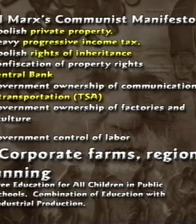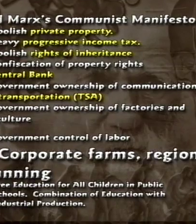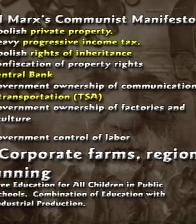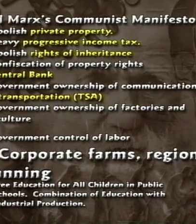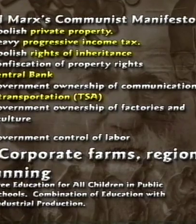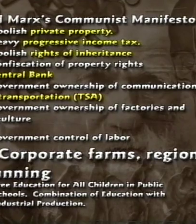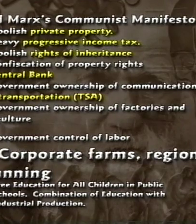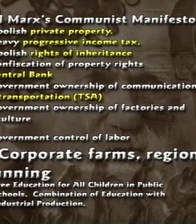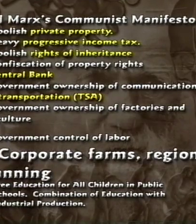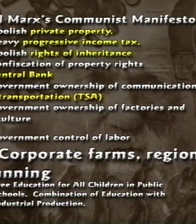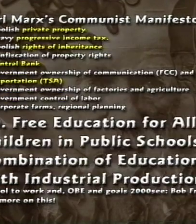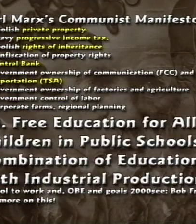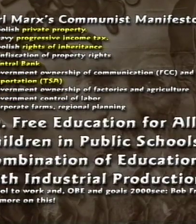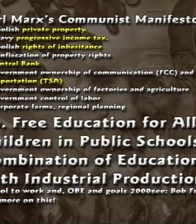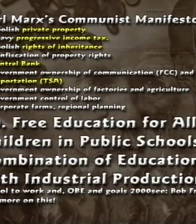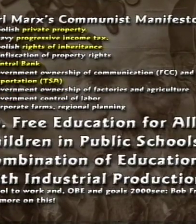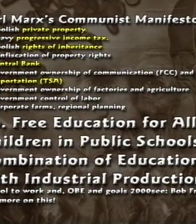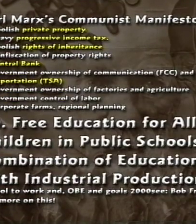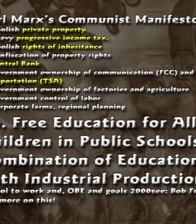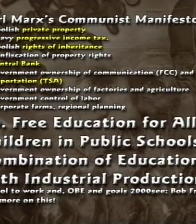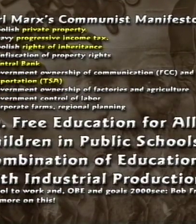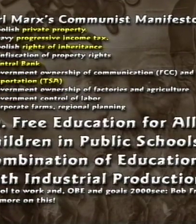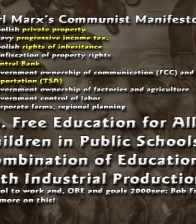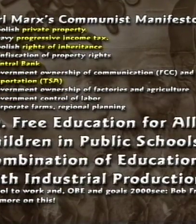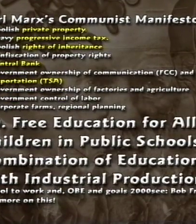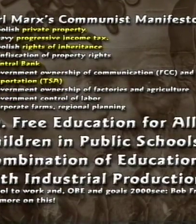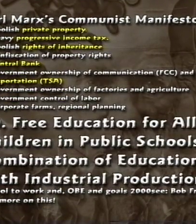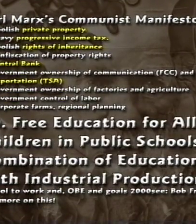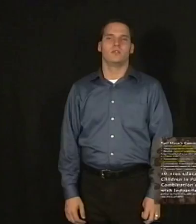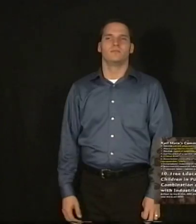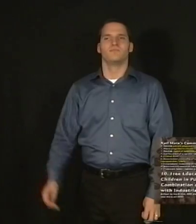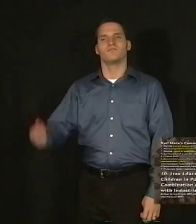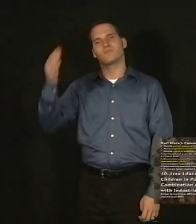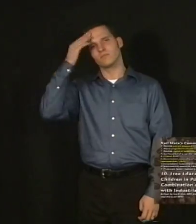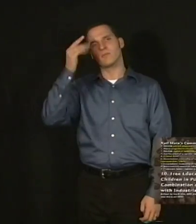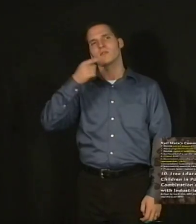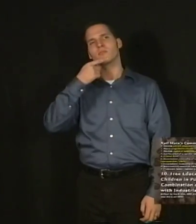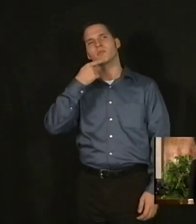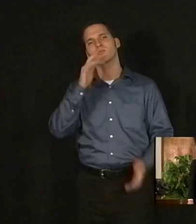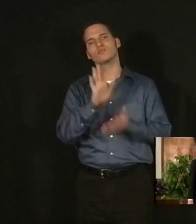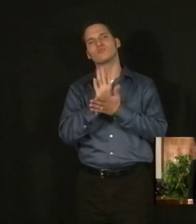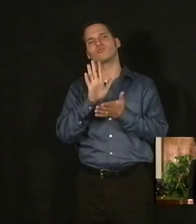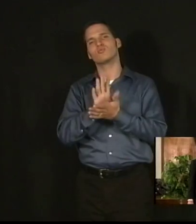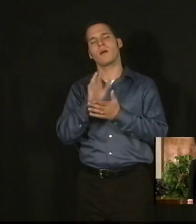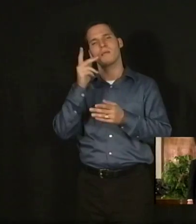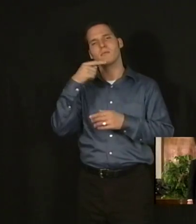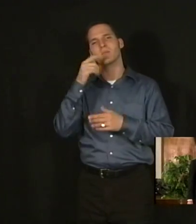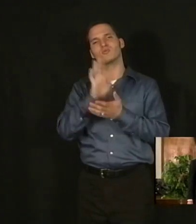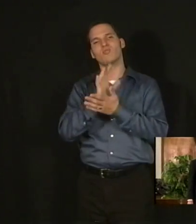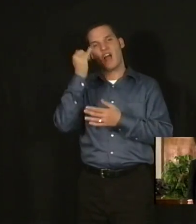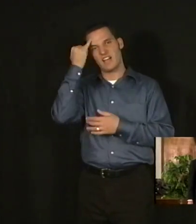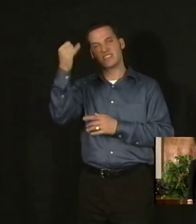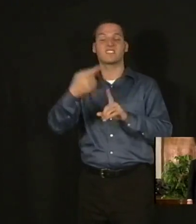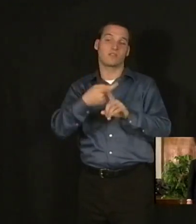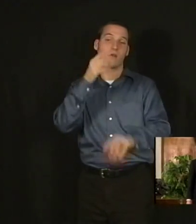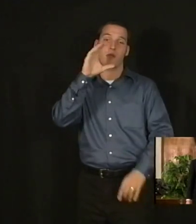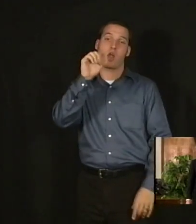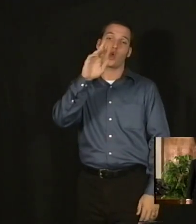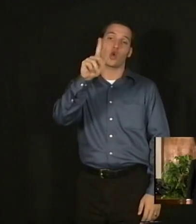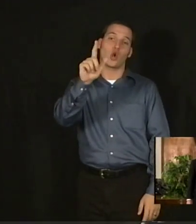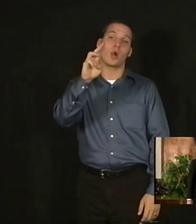and regional planning. Number 10, free education. You know, the public school idea came from Karl